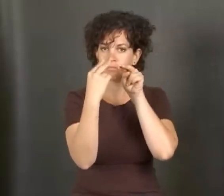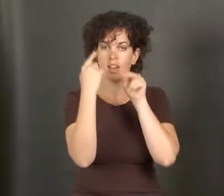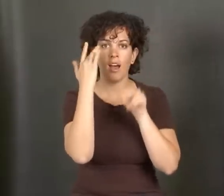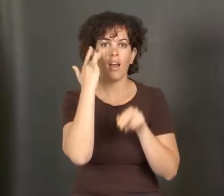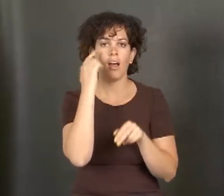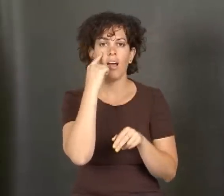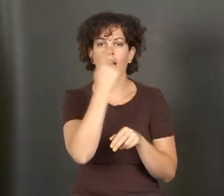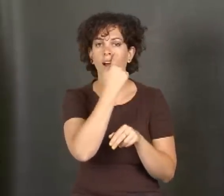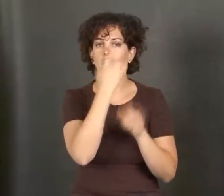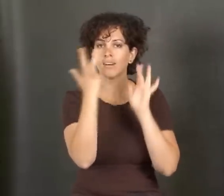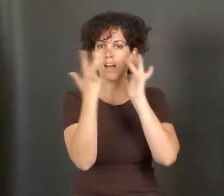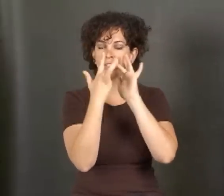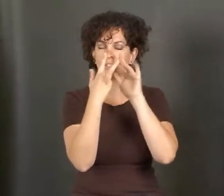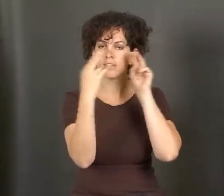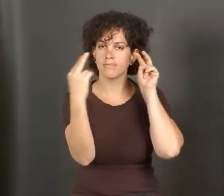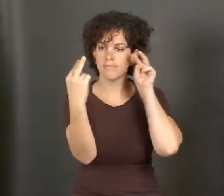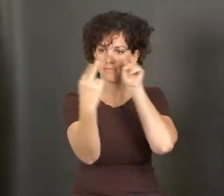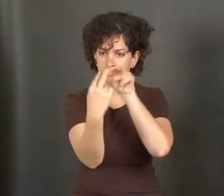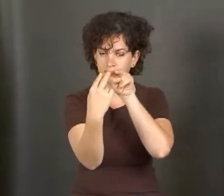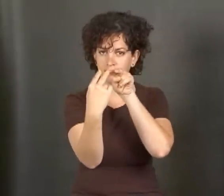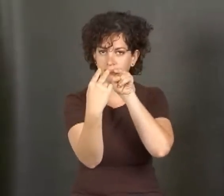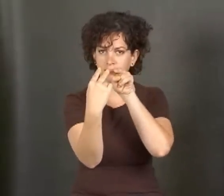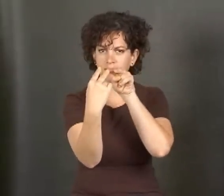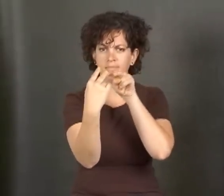you maintain eye contact.